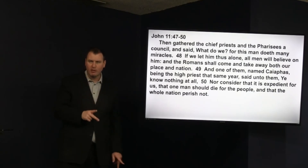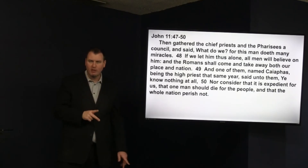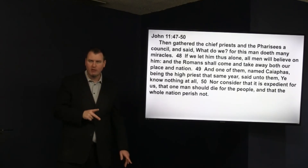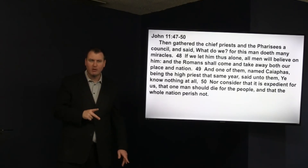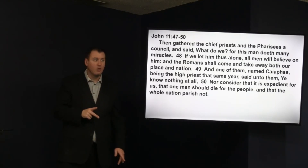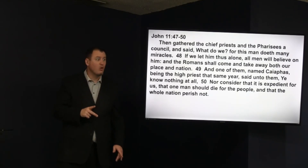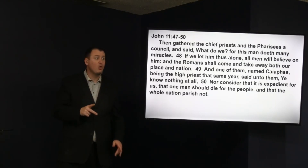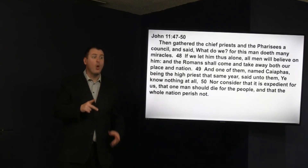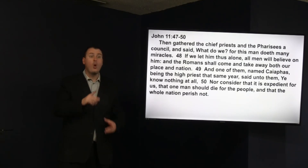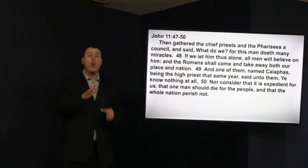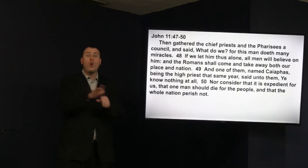die for the people,